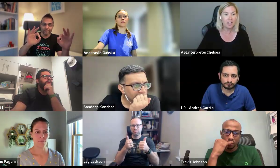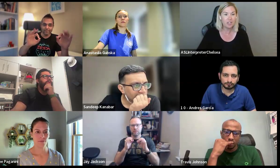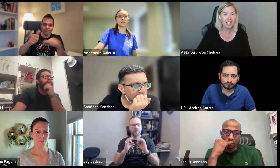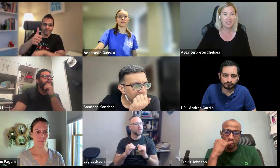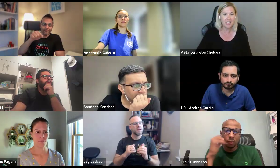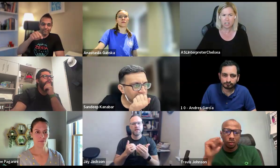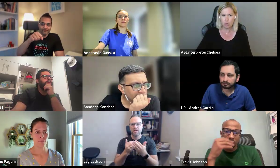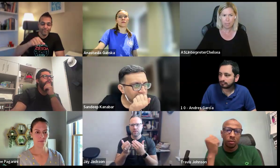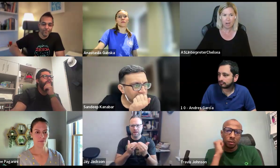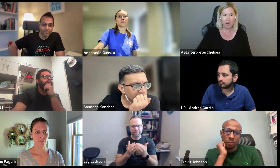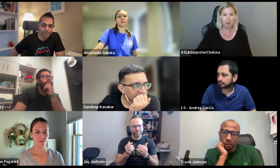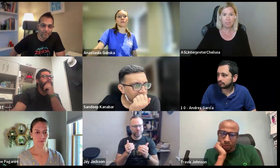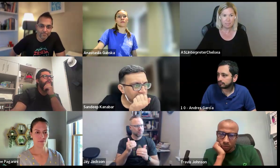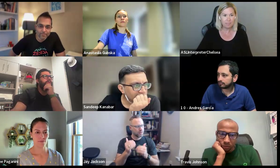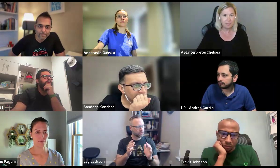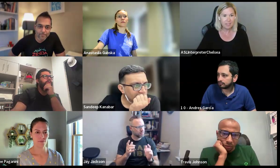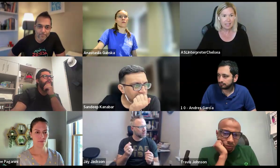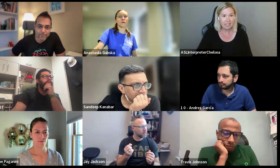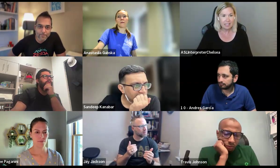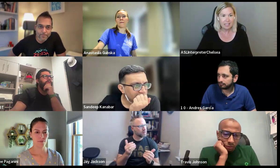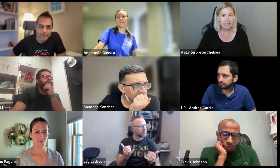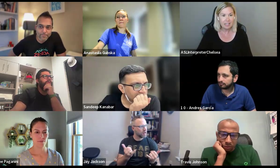Okay, looks like it, is it a little bit better now?